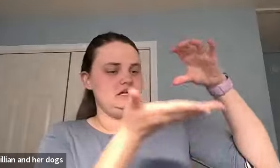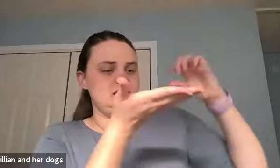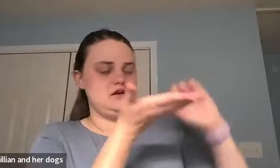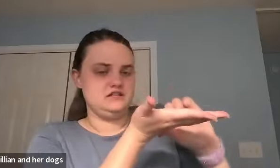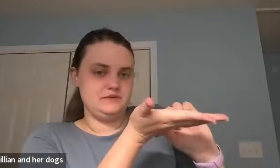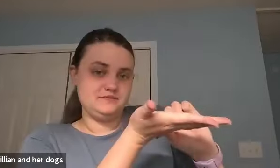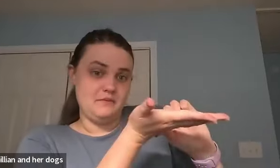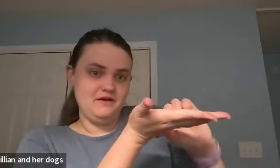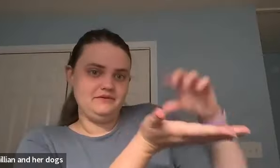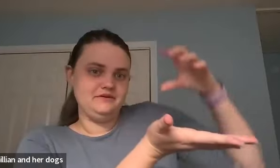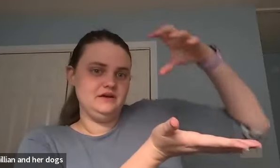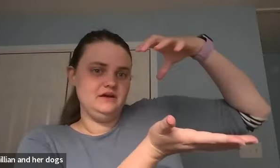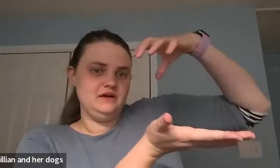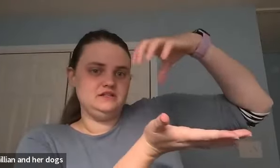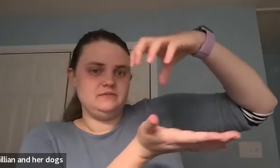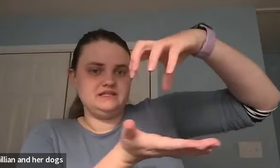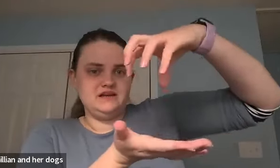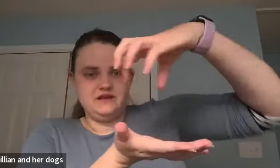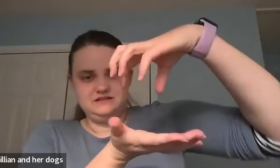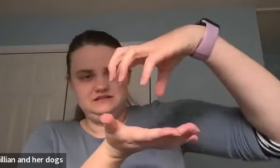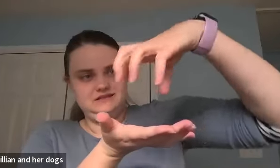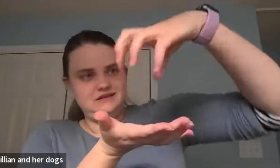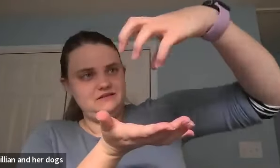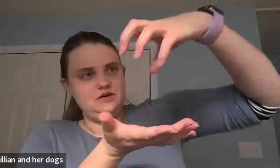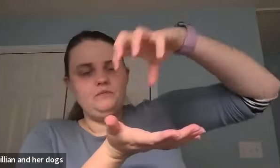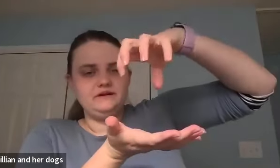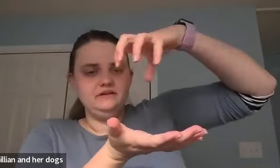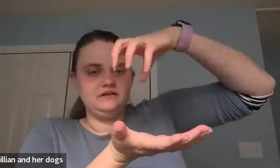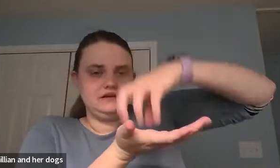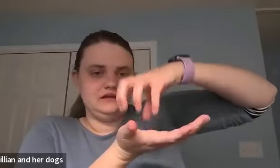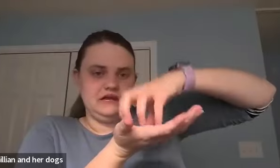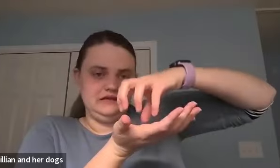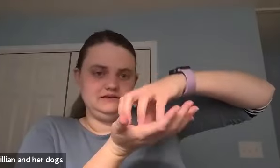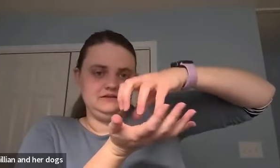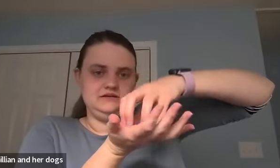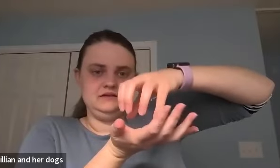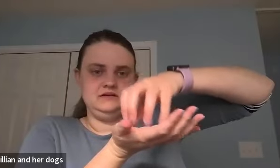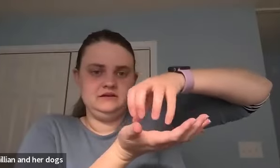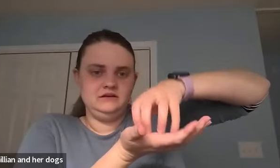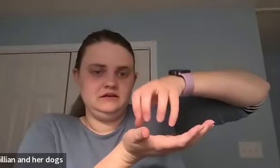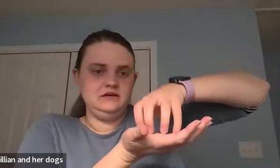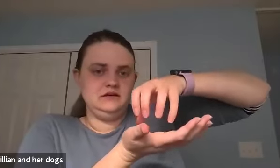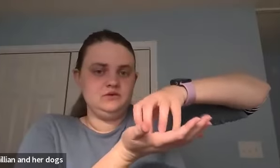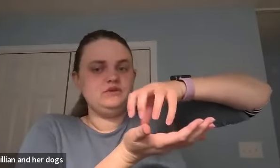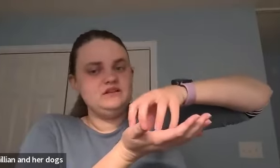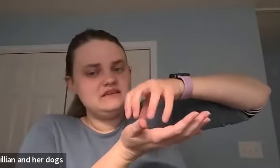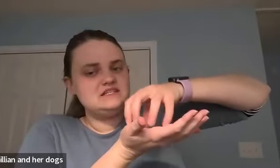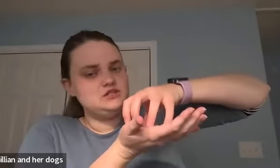be non-dominant's palm up. Dominant's kind of that slight open cake. Really, this is used more